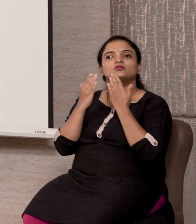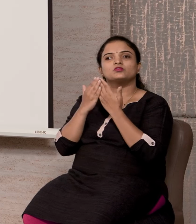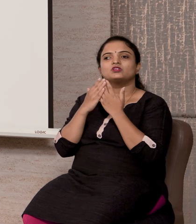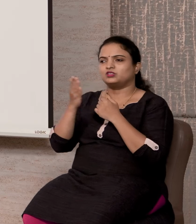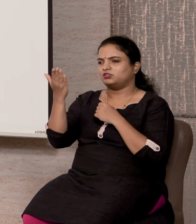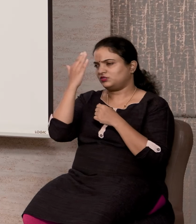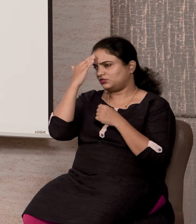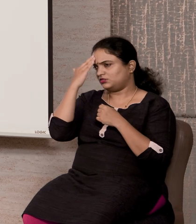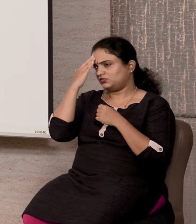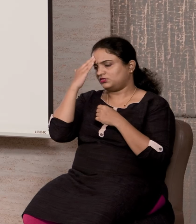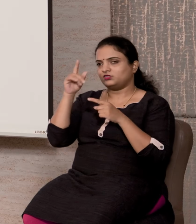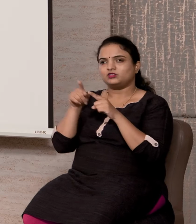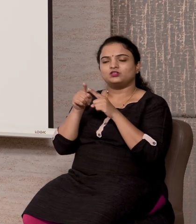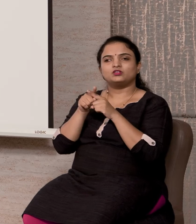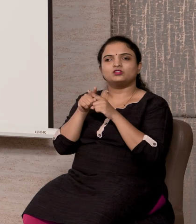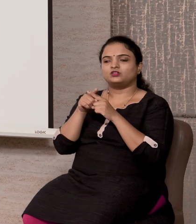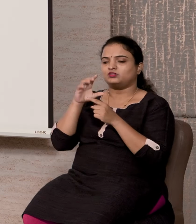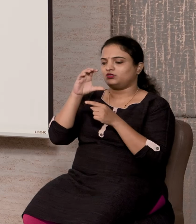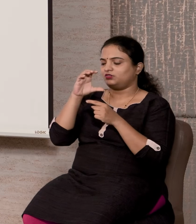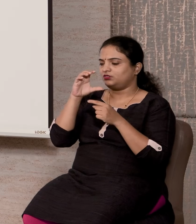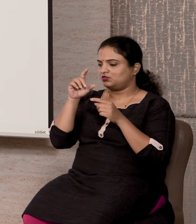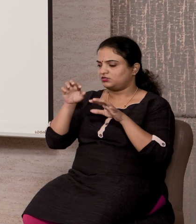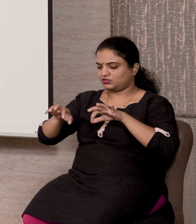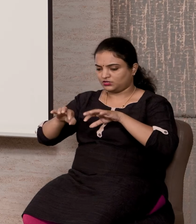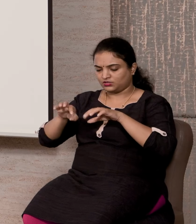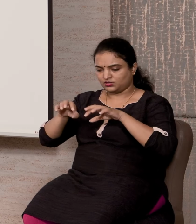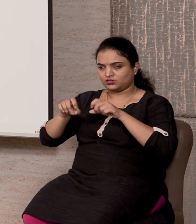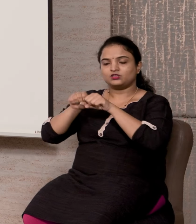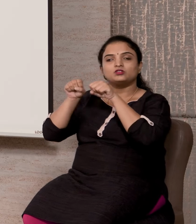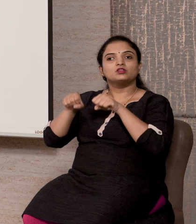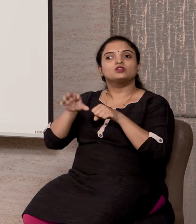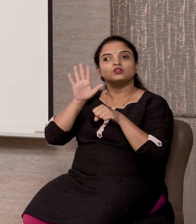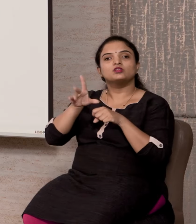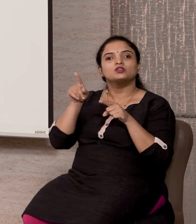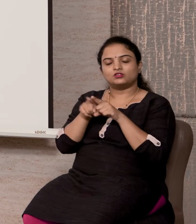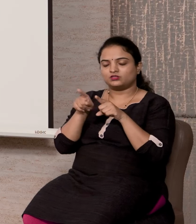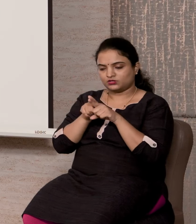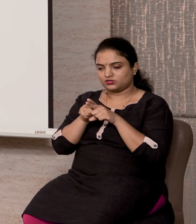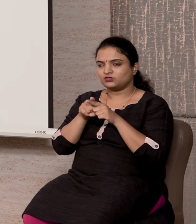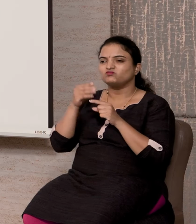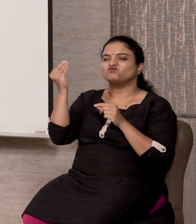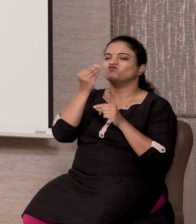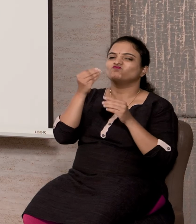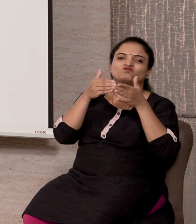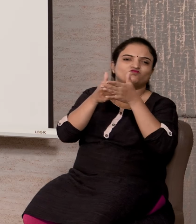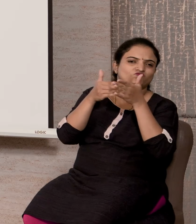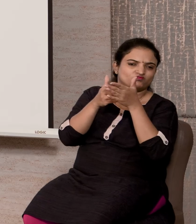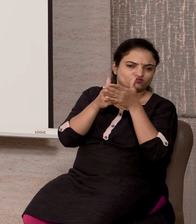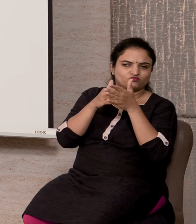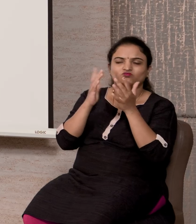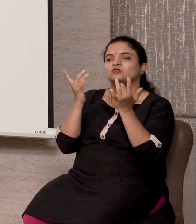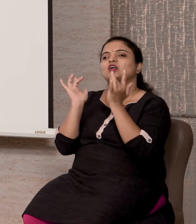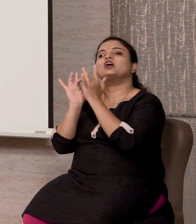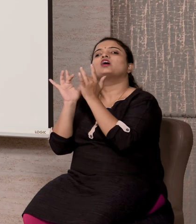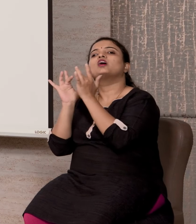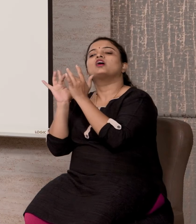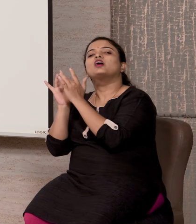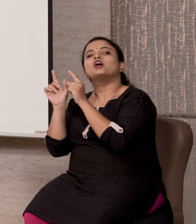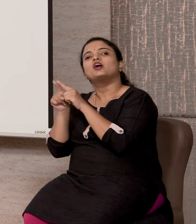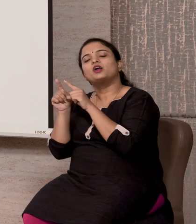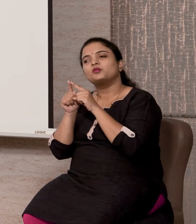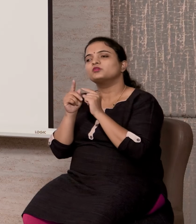right? We just don't have one course. Across the curricula, we talk about encryption in some place. If there's a networking course, we talk about network